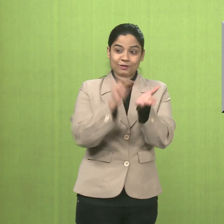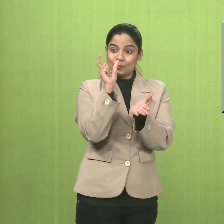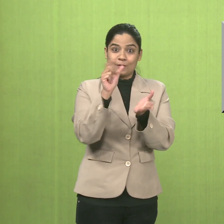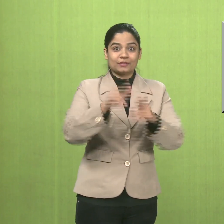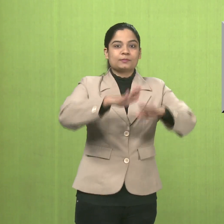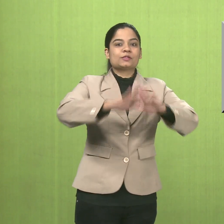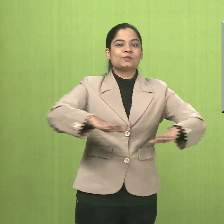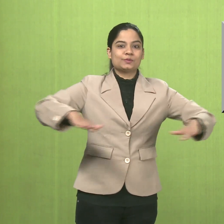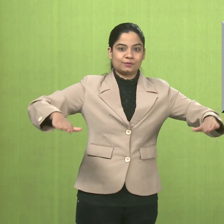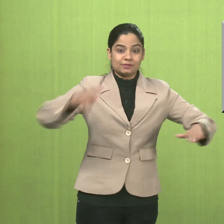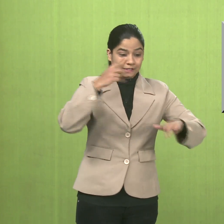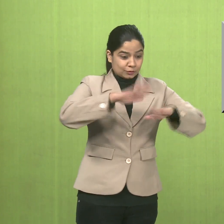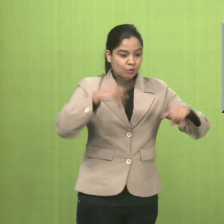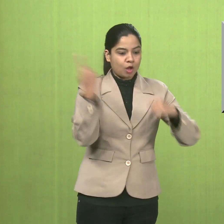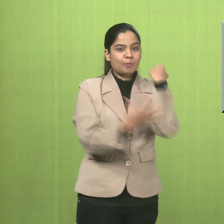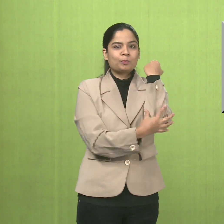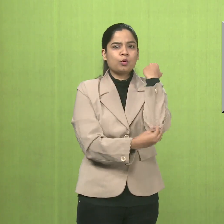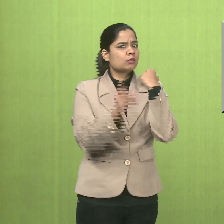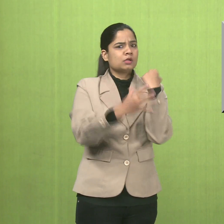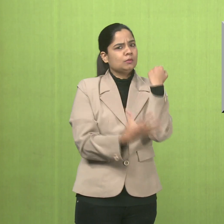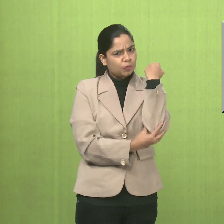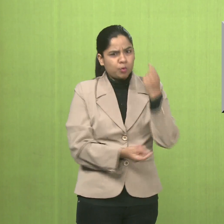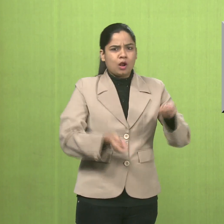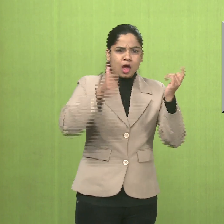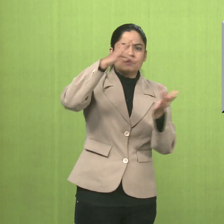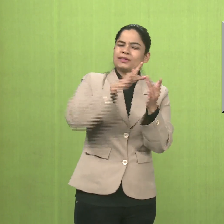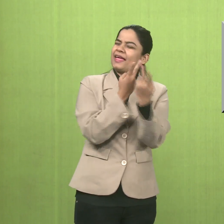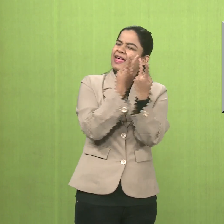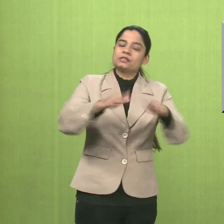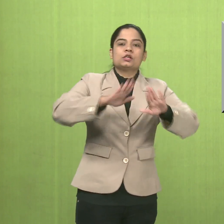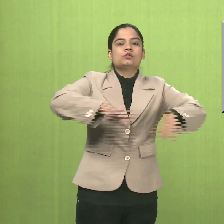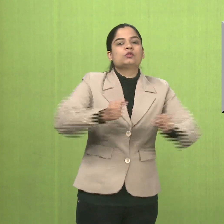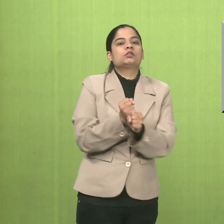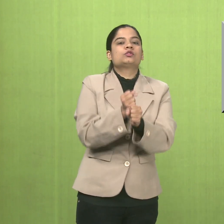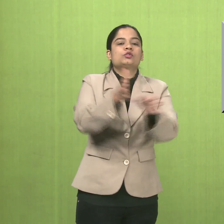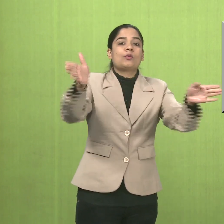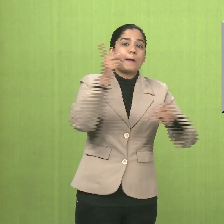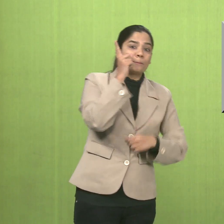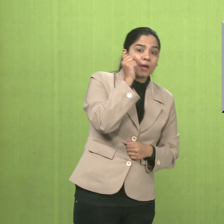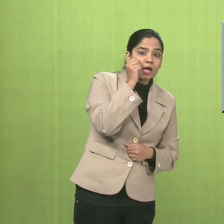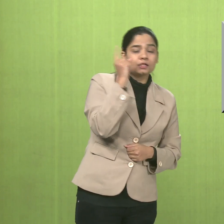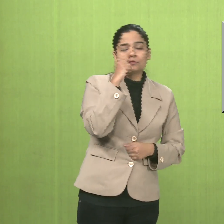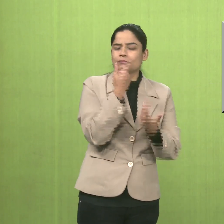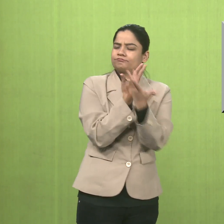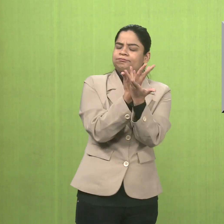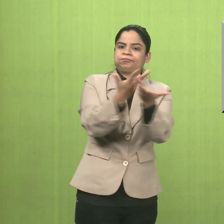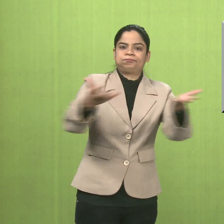a young human being below the age, be it rich children, poor children, middle-aged children, men